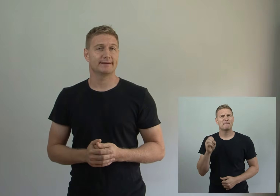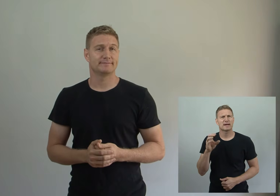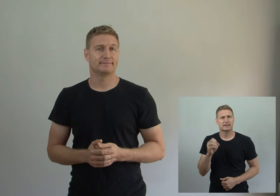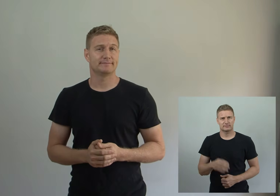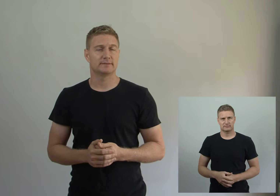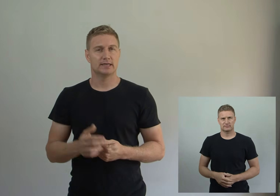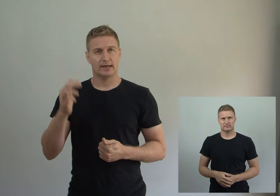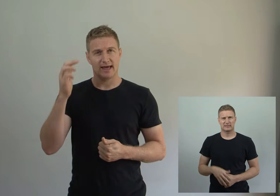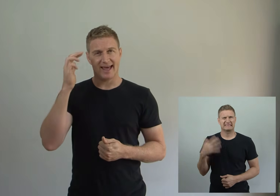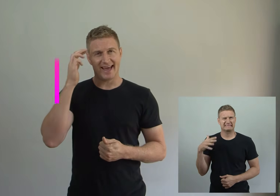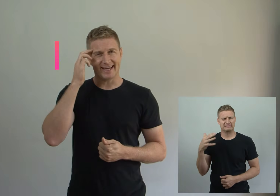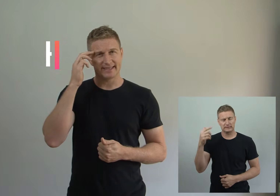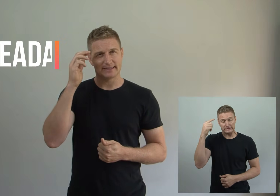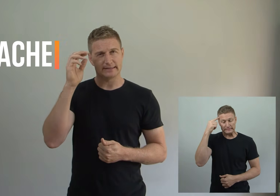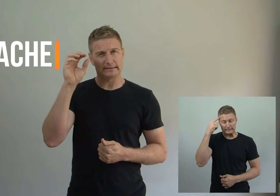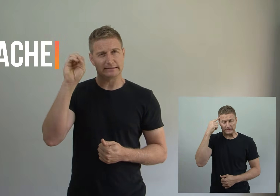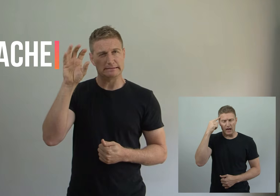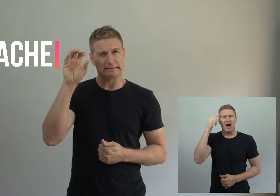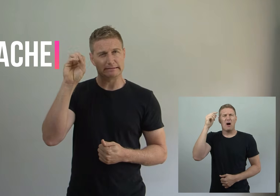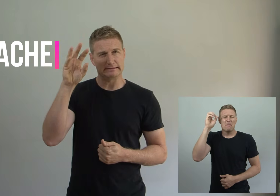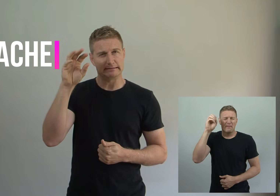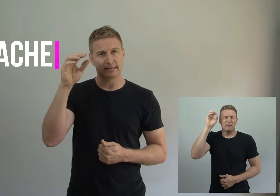pain? Headache.